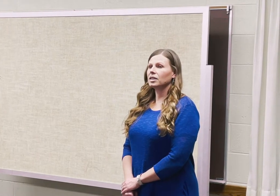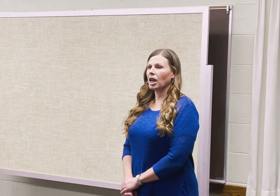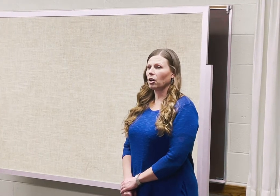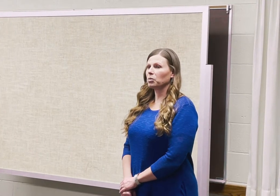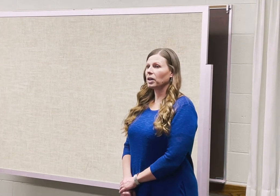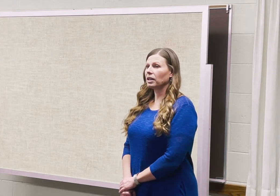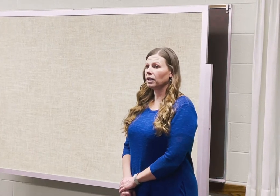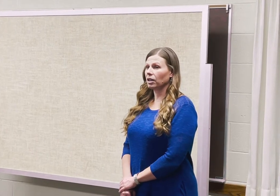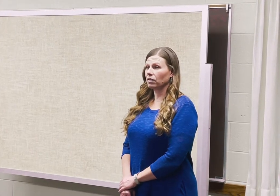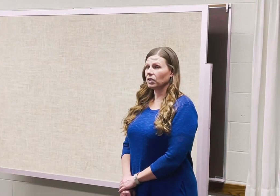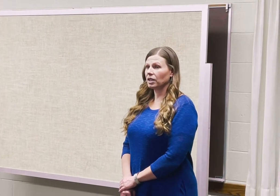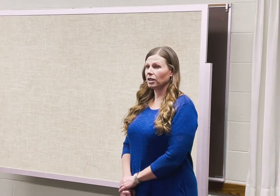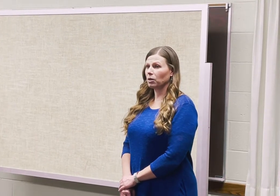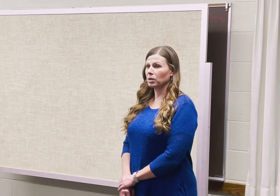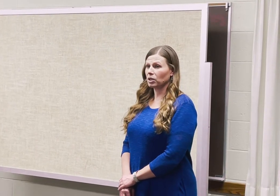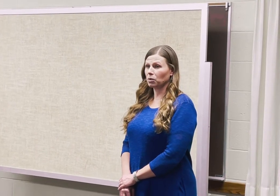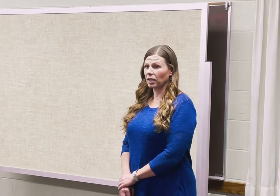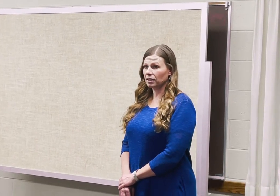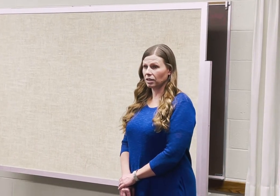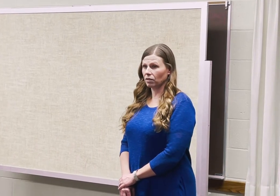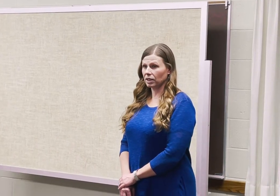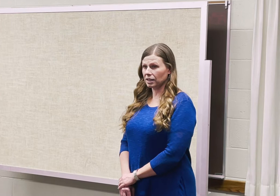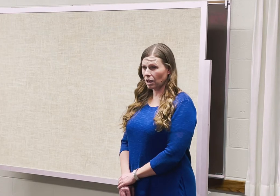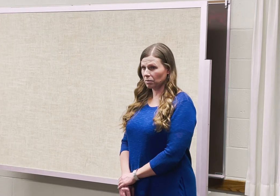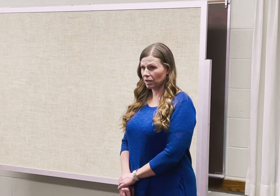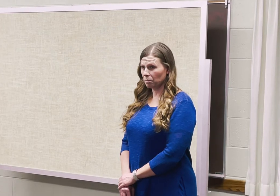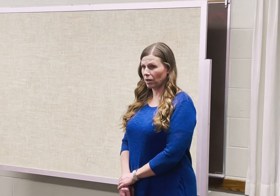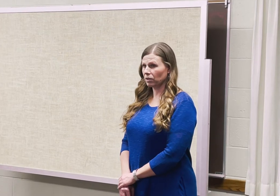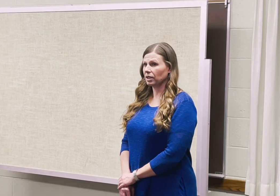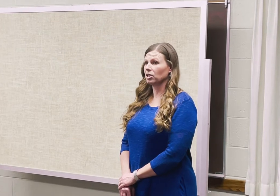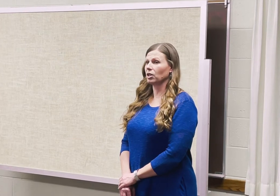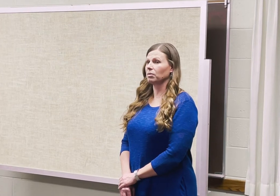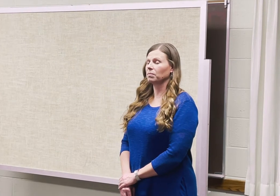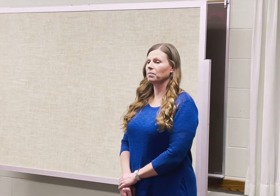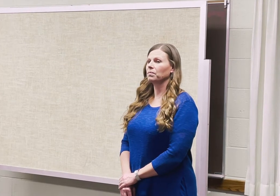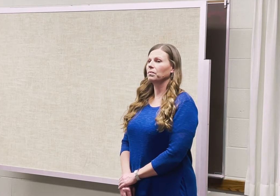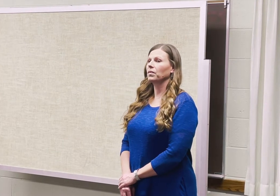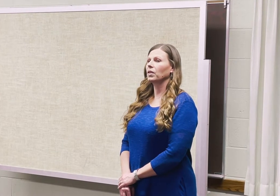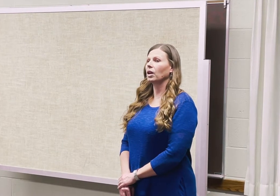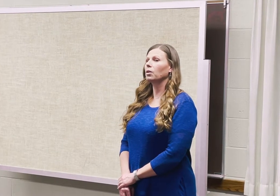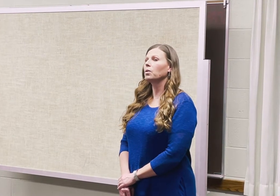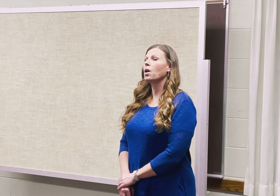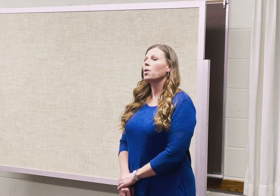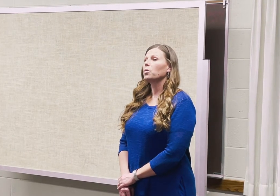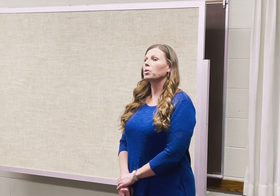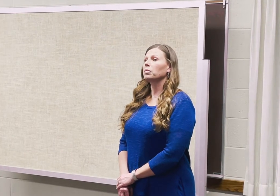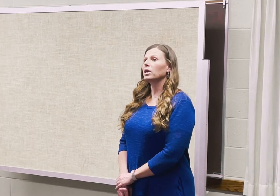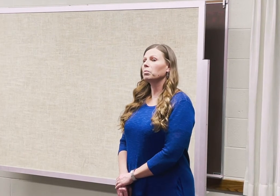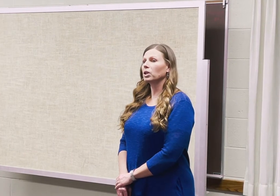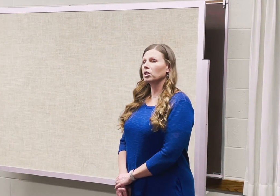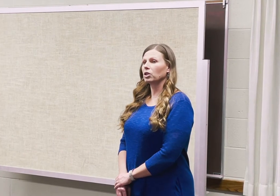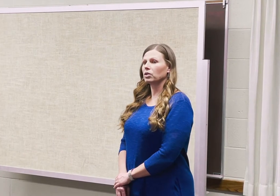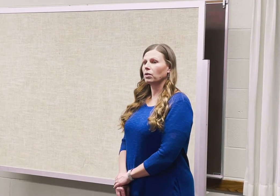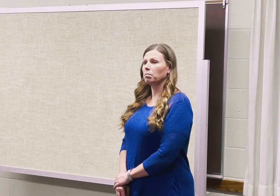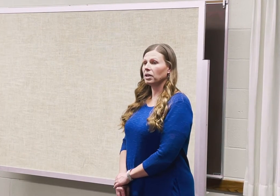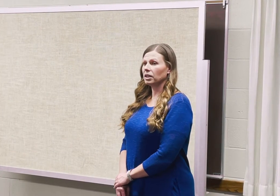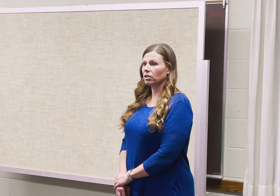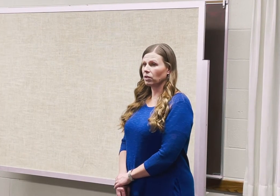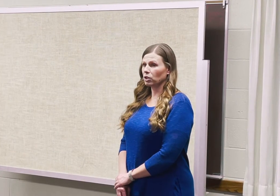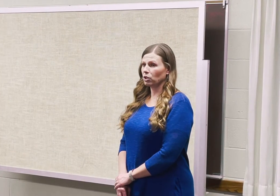town where he lived, there was a great deal of excitement about religion. There were many preachers from many different